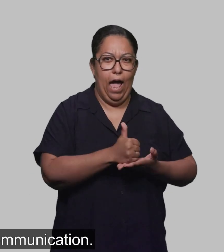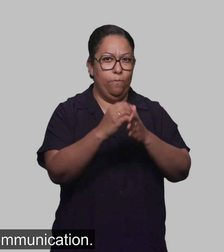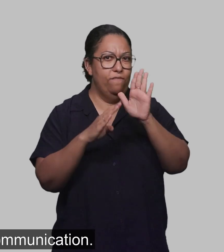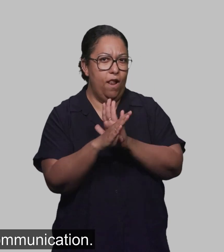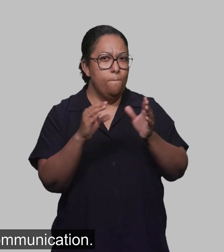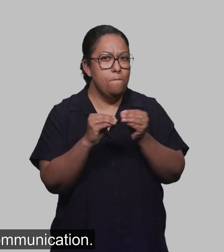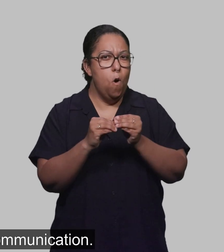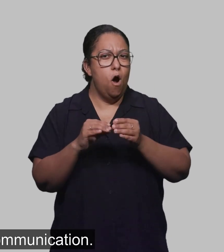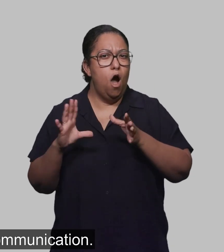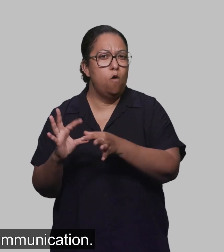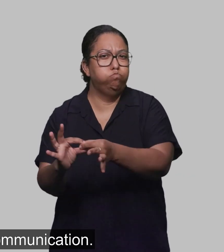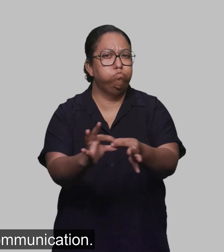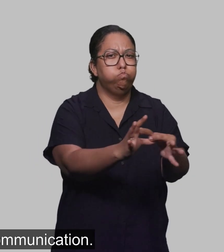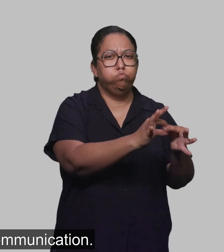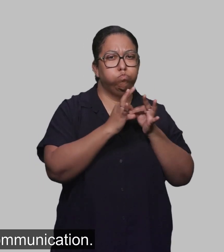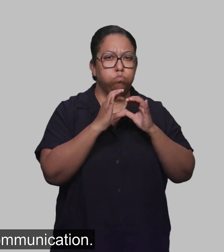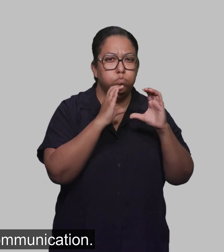and harmonious communication.